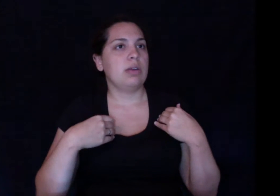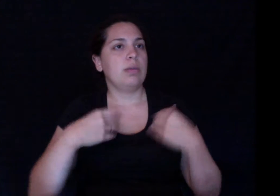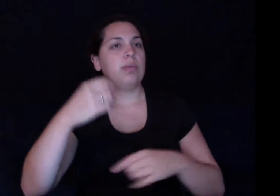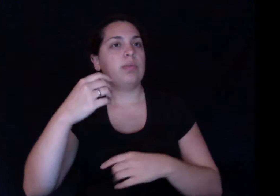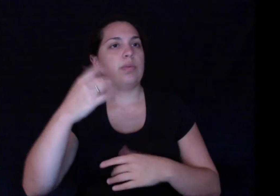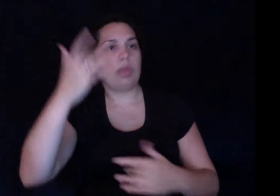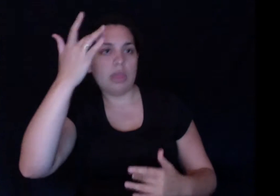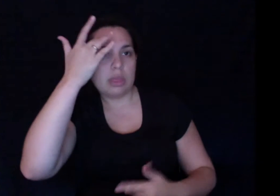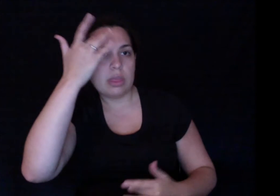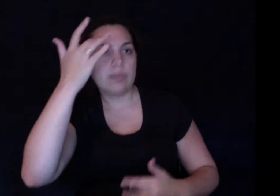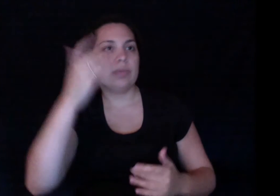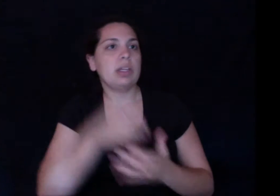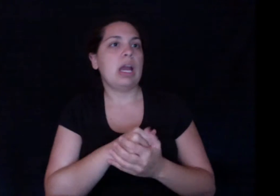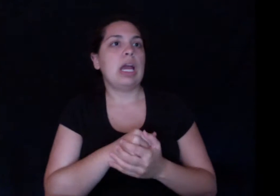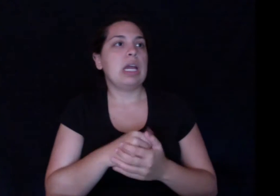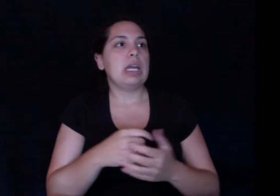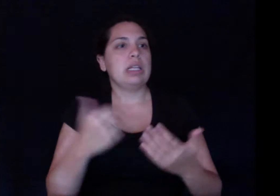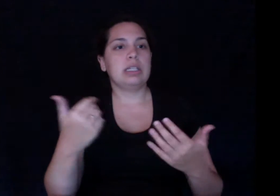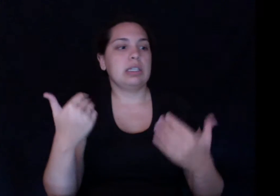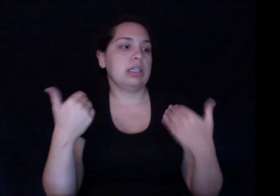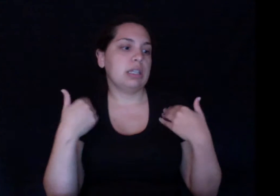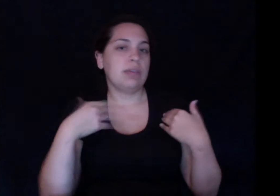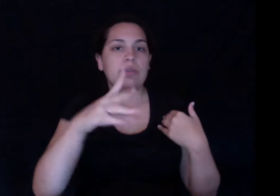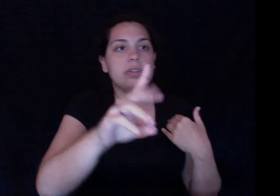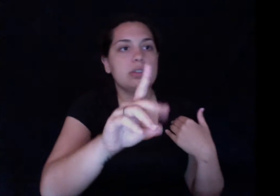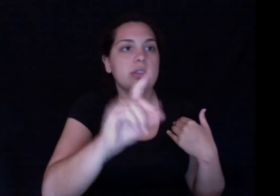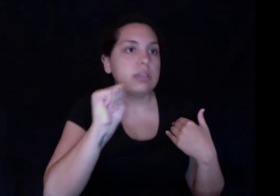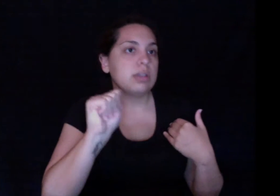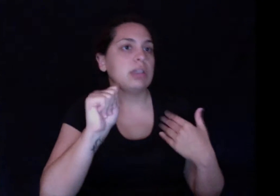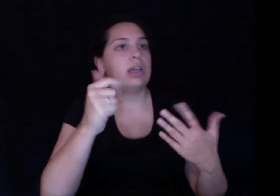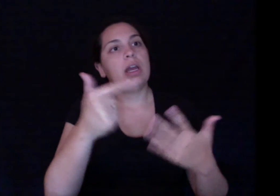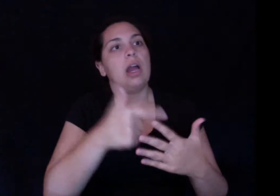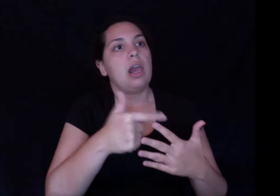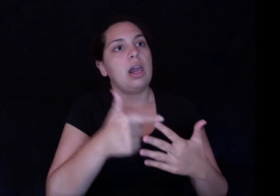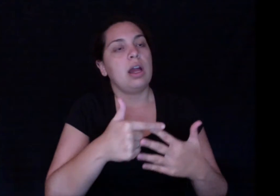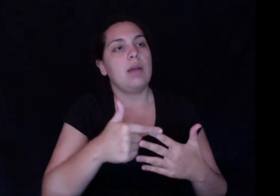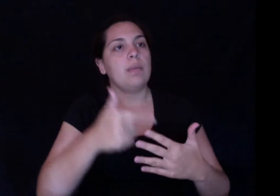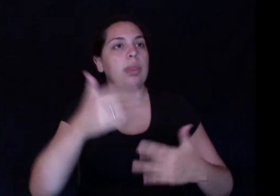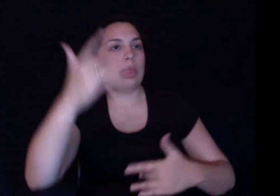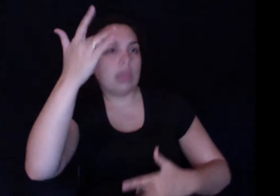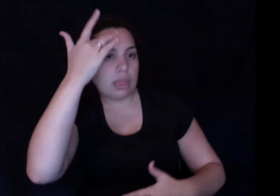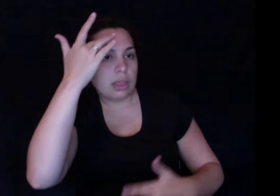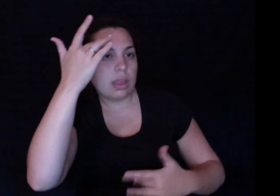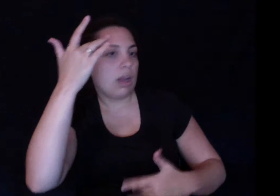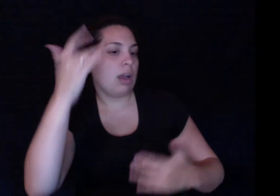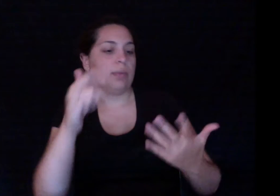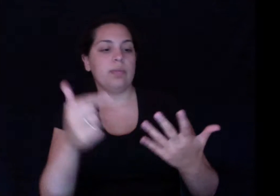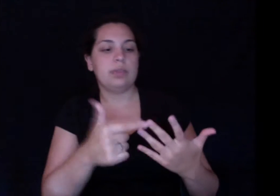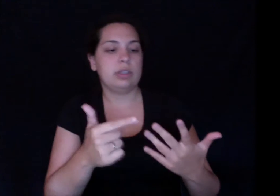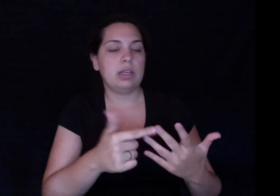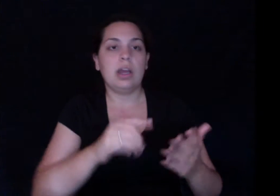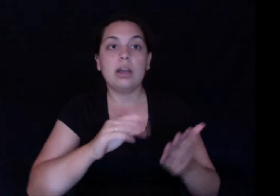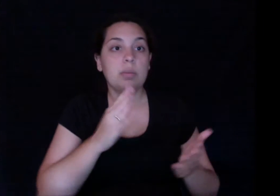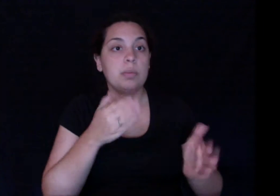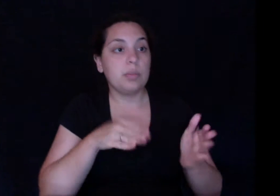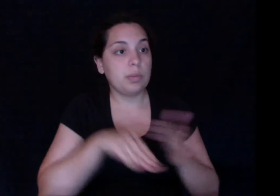a small number of anti-D donors in Australia. The reason James is special is not because he's a man with the golden arm, but because no matter